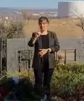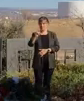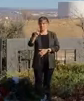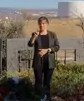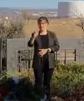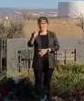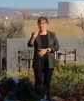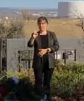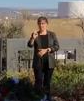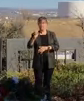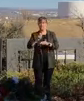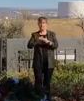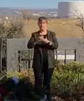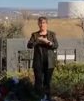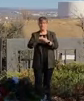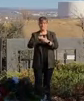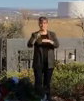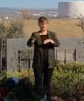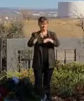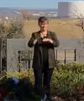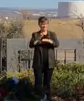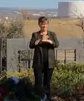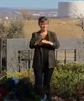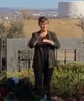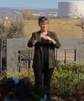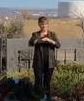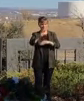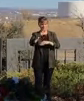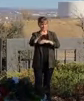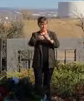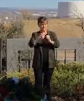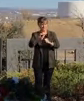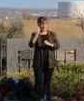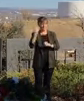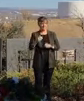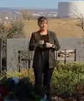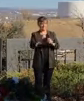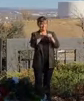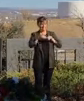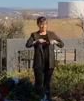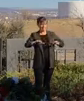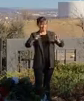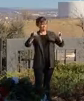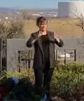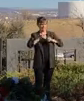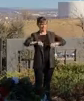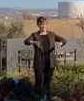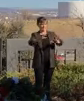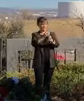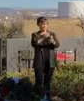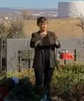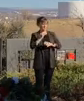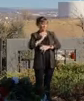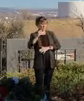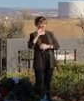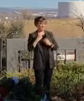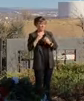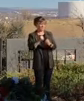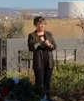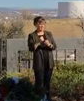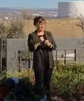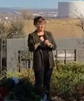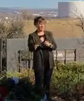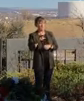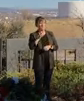than 200 years ago, he called America the land of the free and the home of the brave. Those words are as